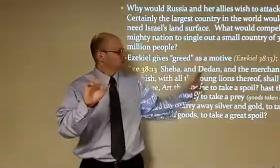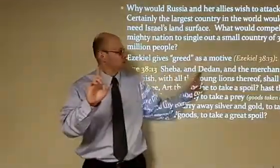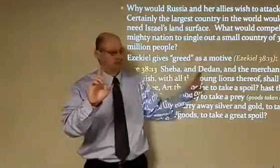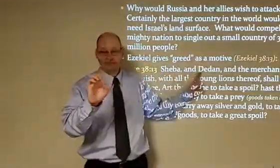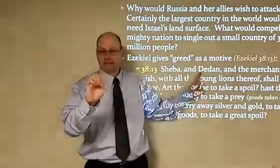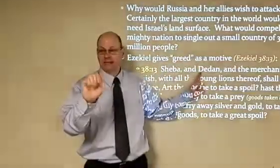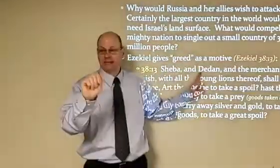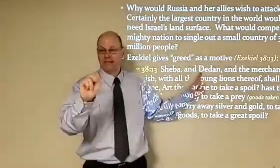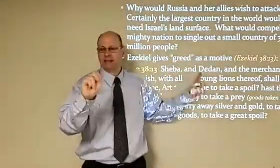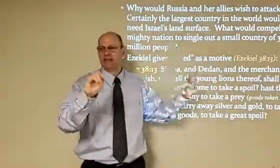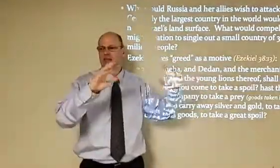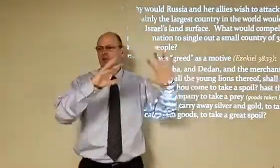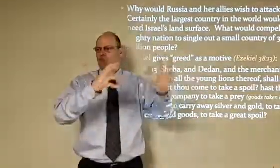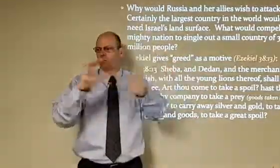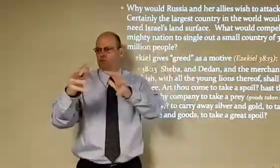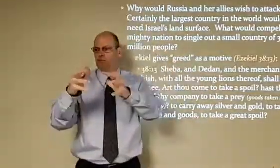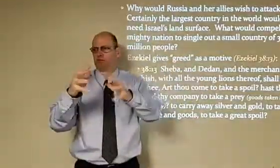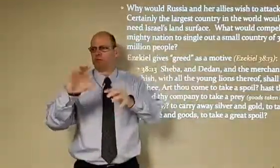Sheba and Dedan